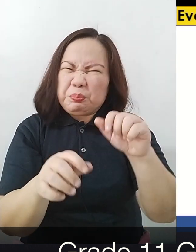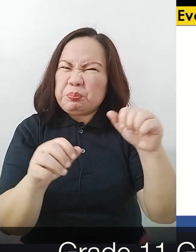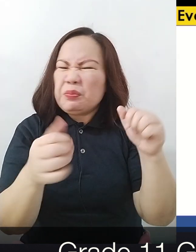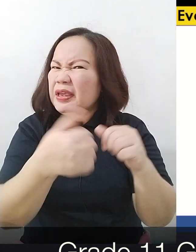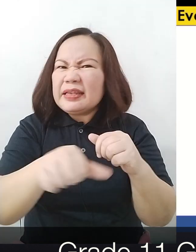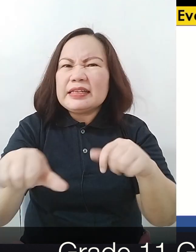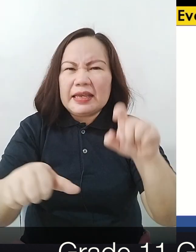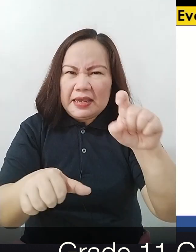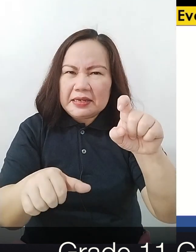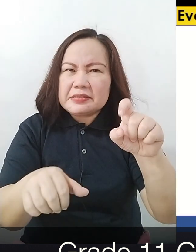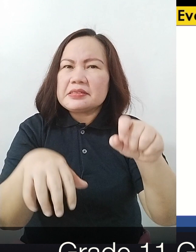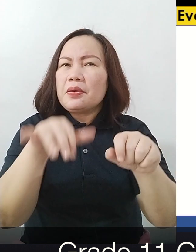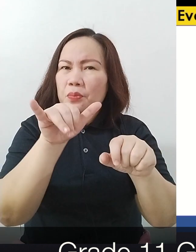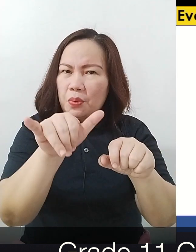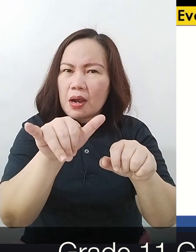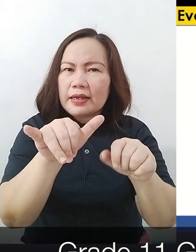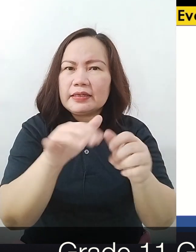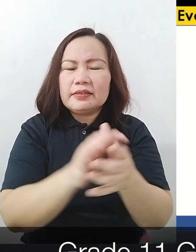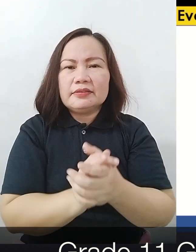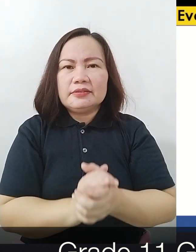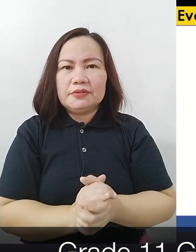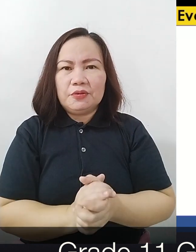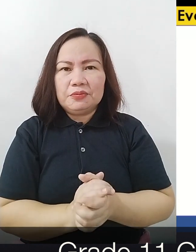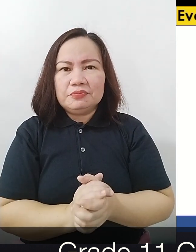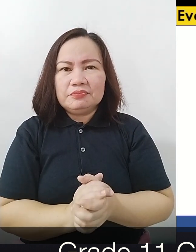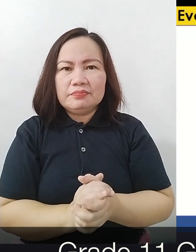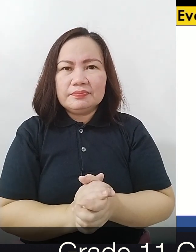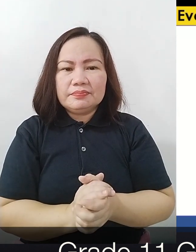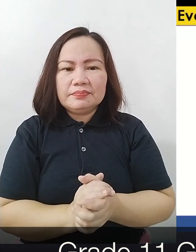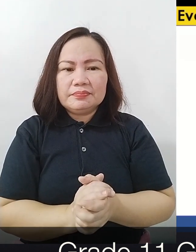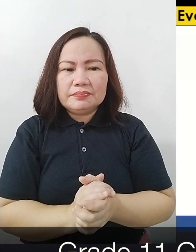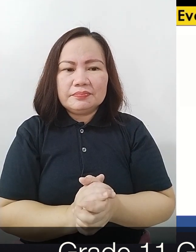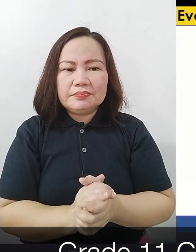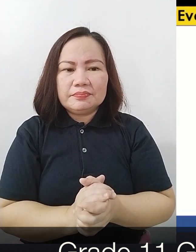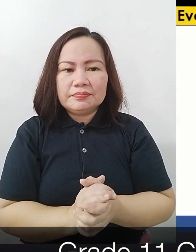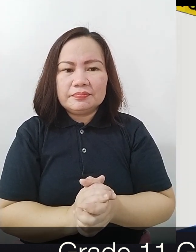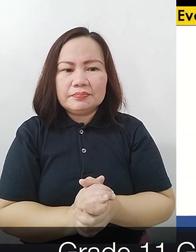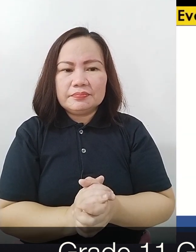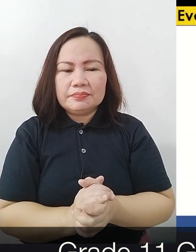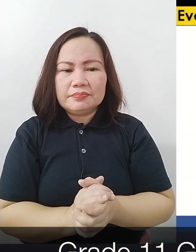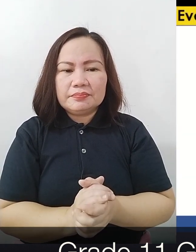Oh, hindi lang lagi naman x yung ginagamit.